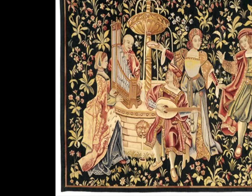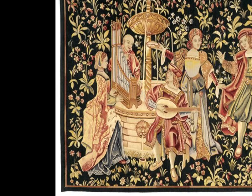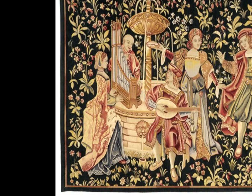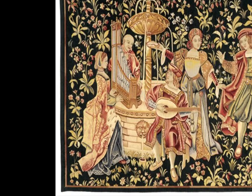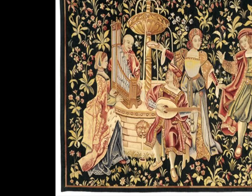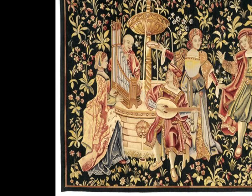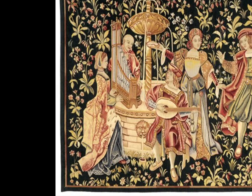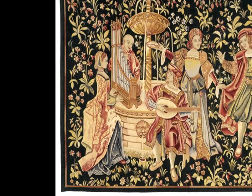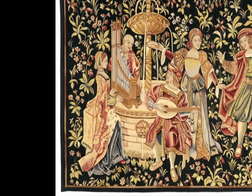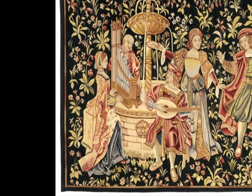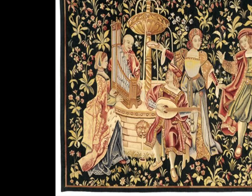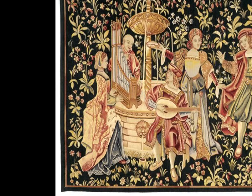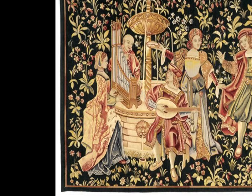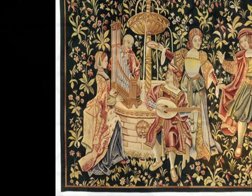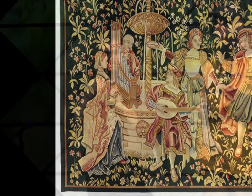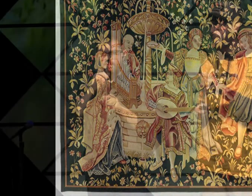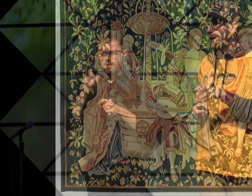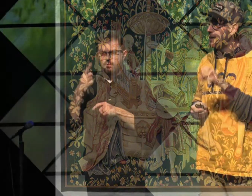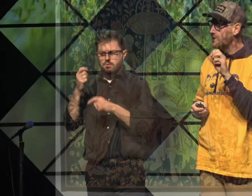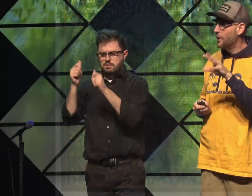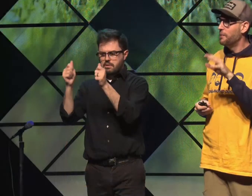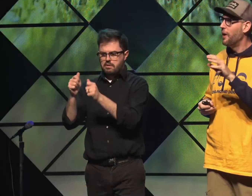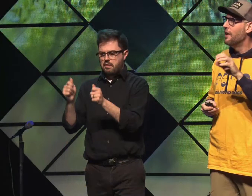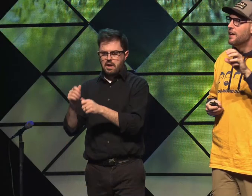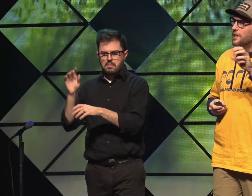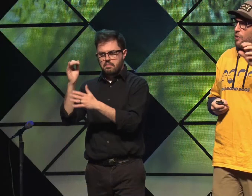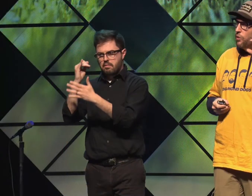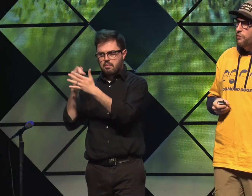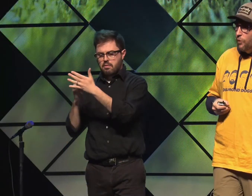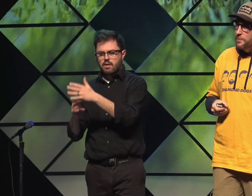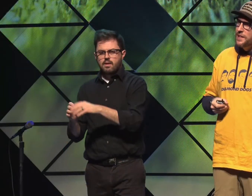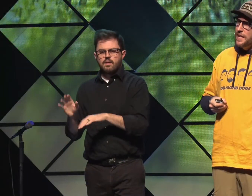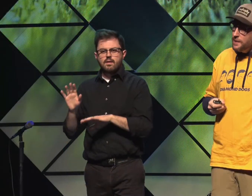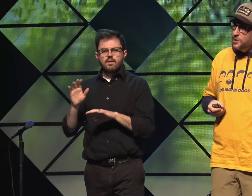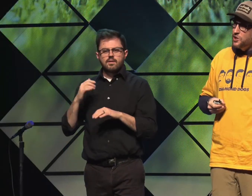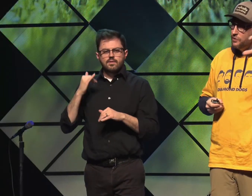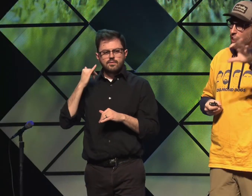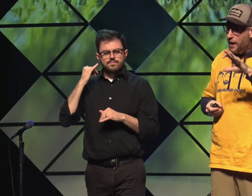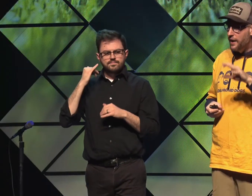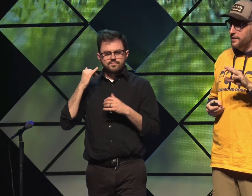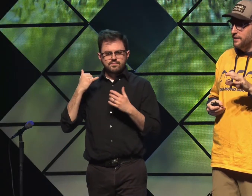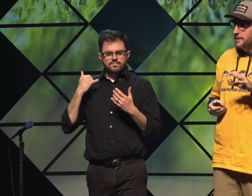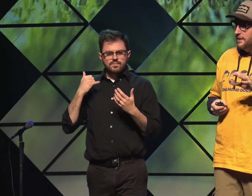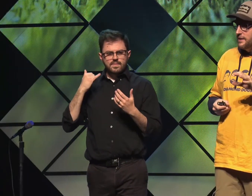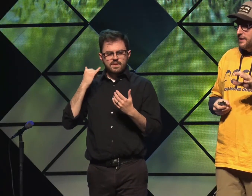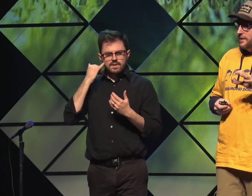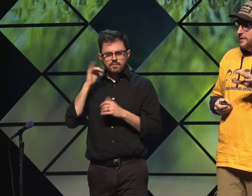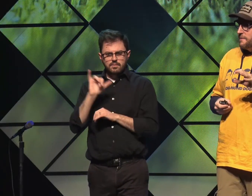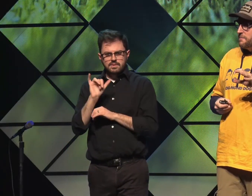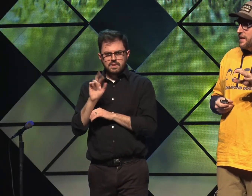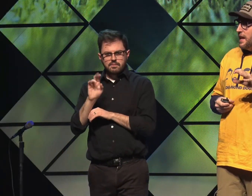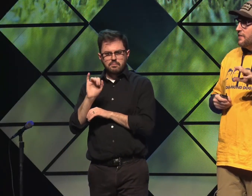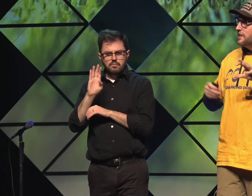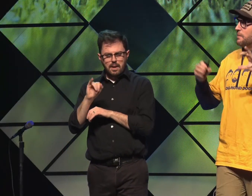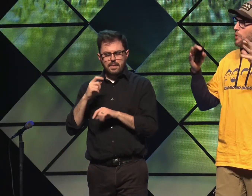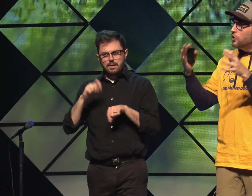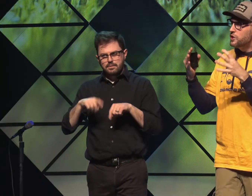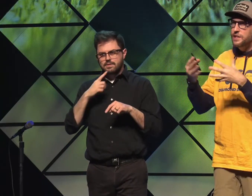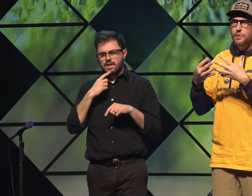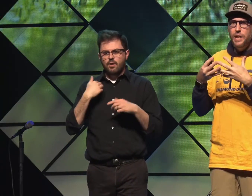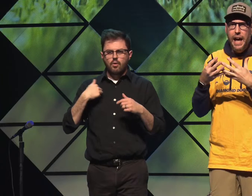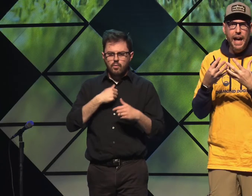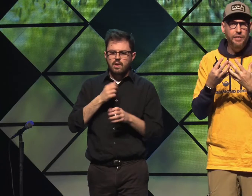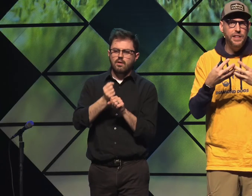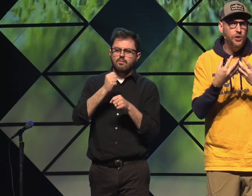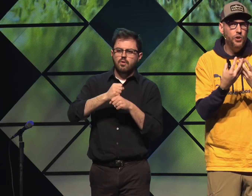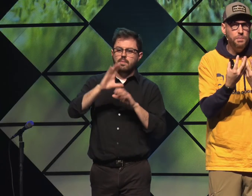rather than patterns. Now, if I could be a good rabbi, I could talk about we're formed in the image of God. And that the emotions